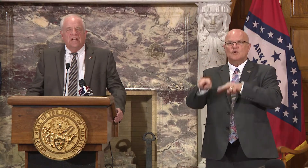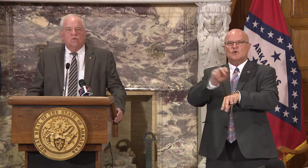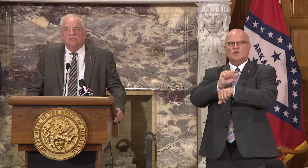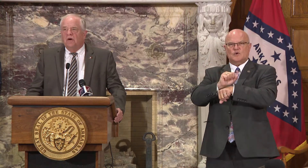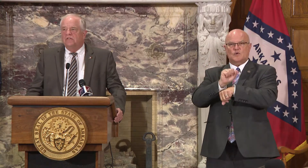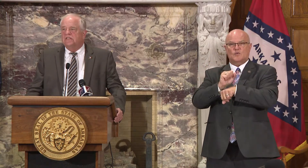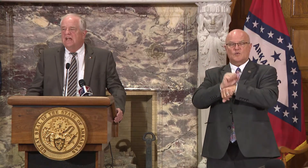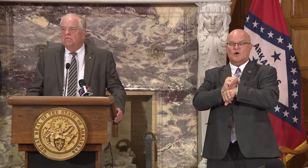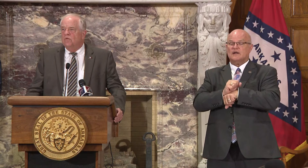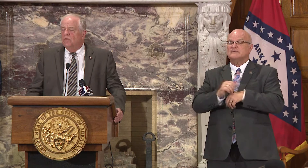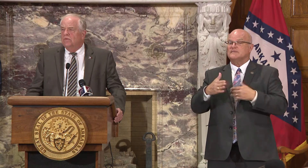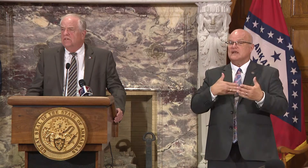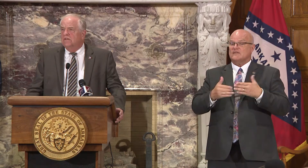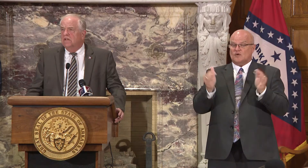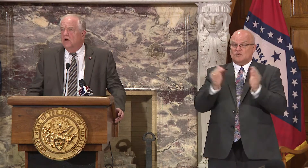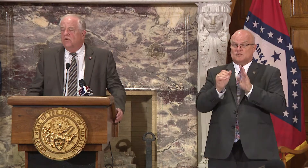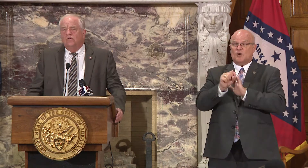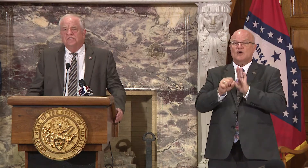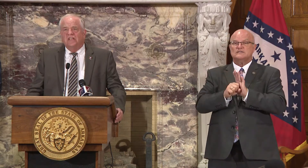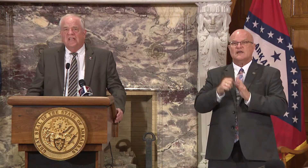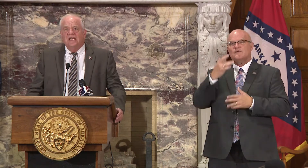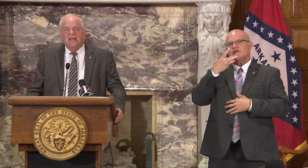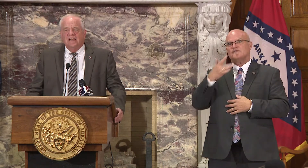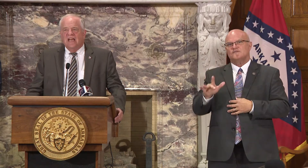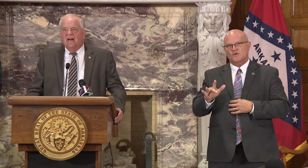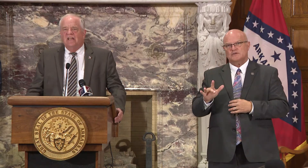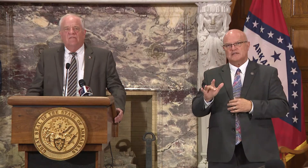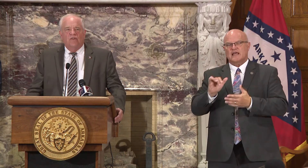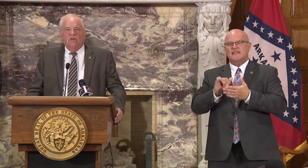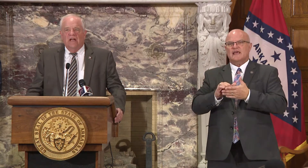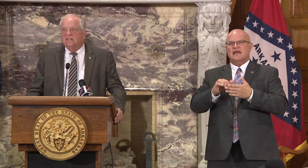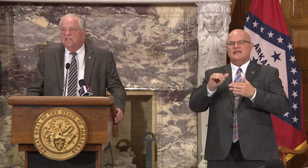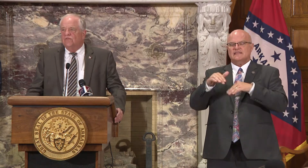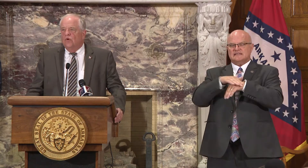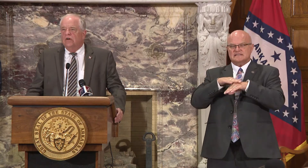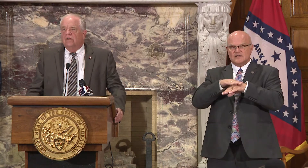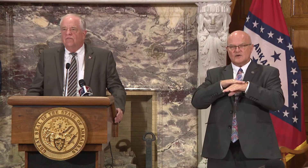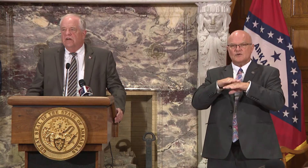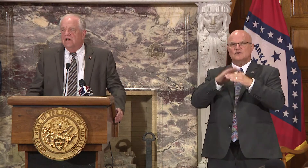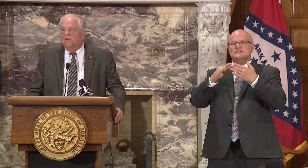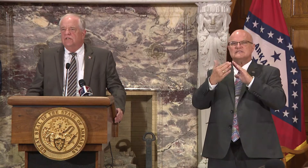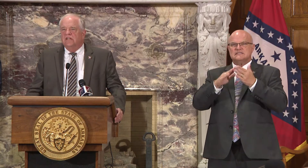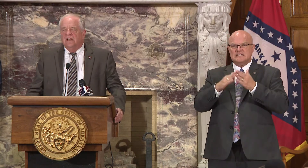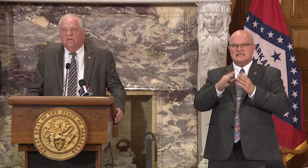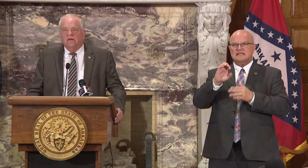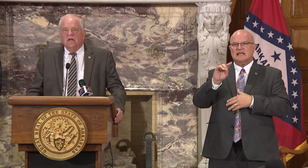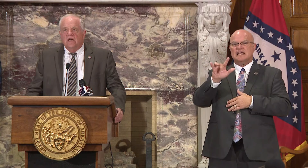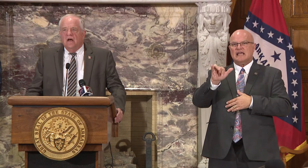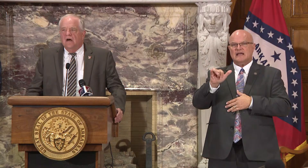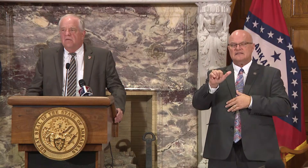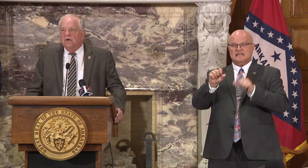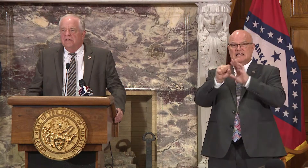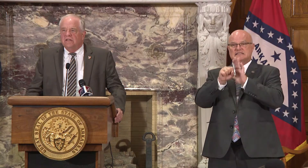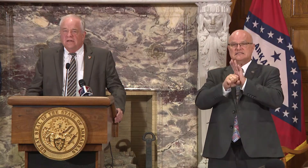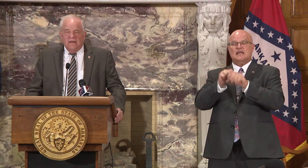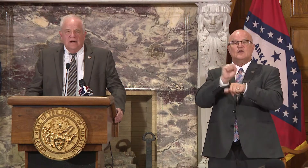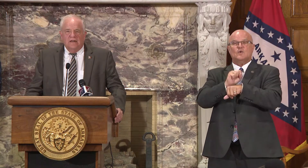fortunate in the state. We're a small state, but the local, city, county, and federal agencies work very closely together.